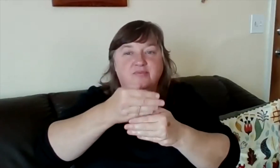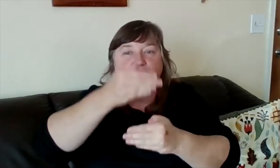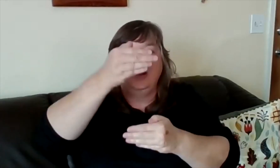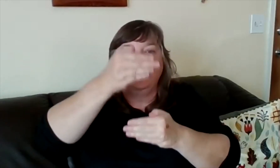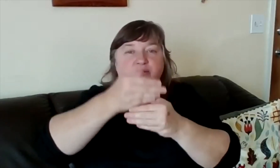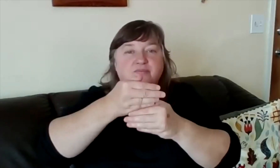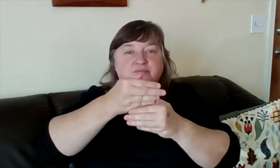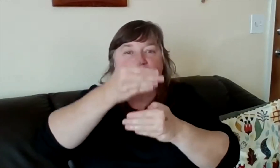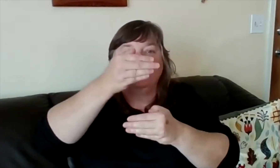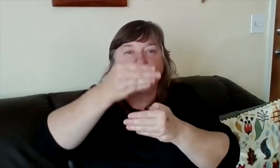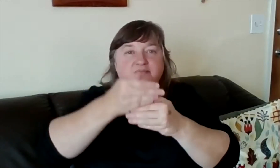Window.